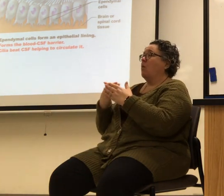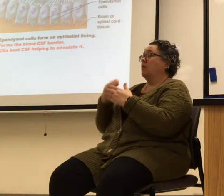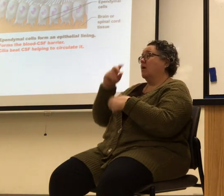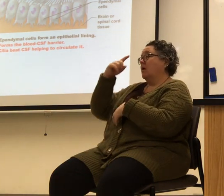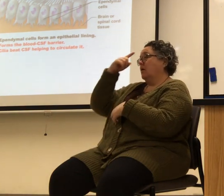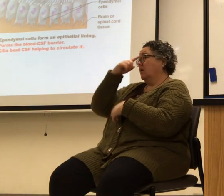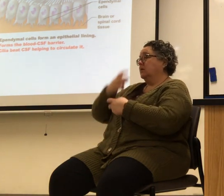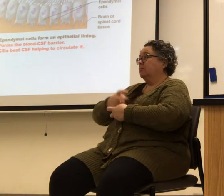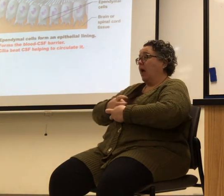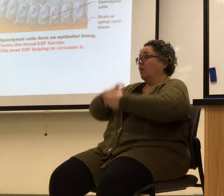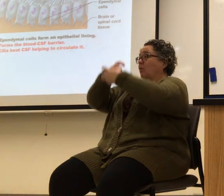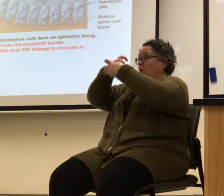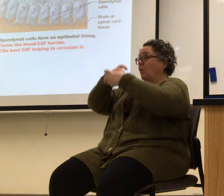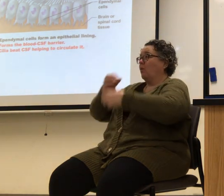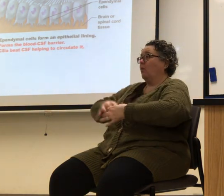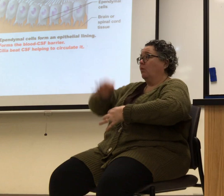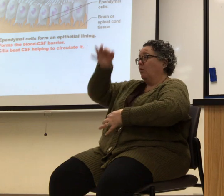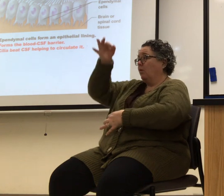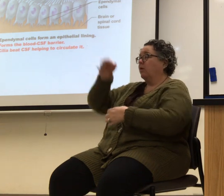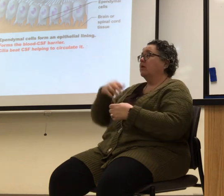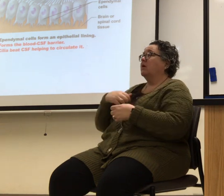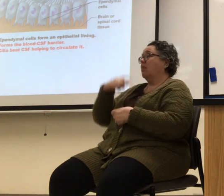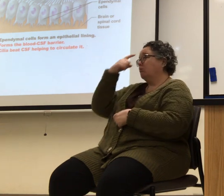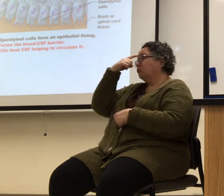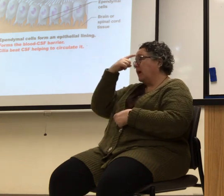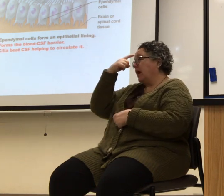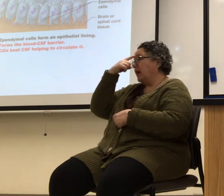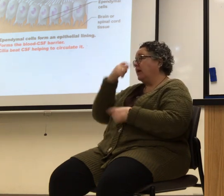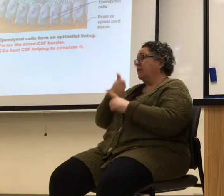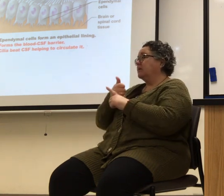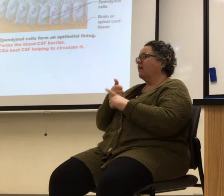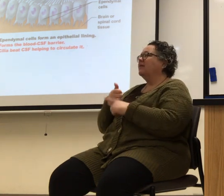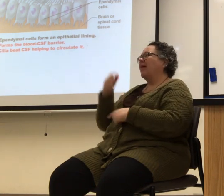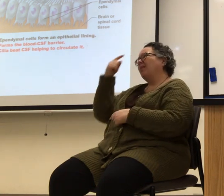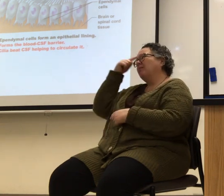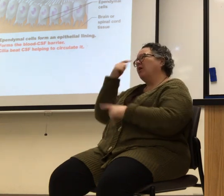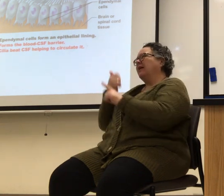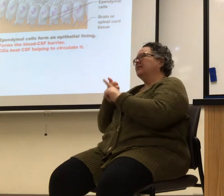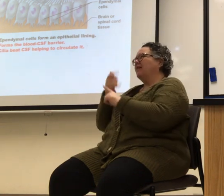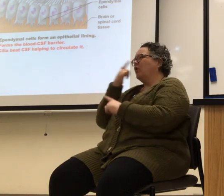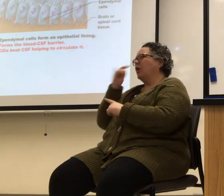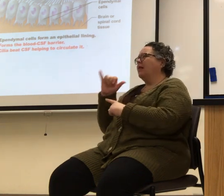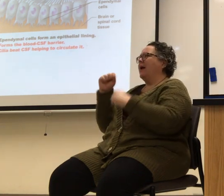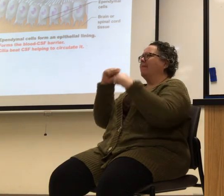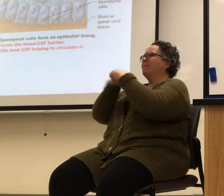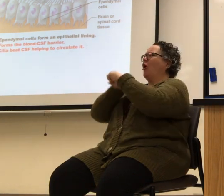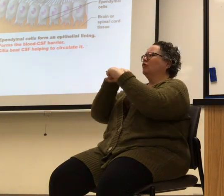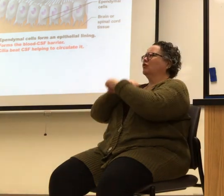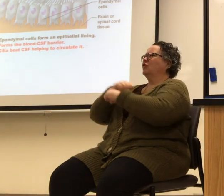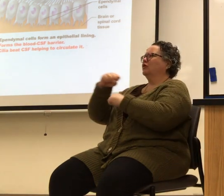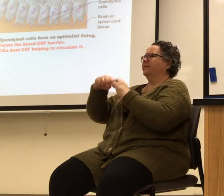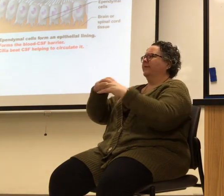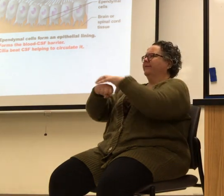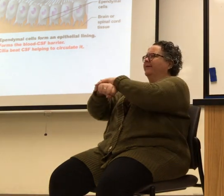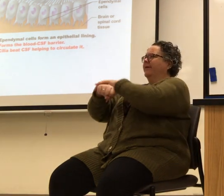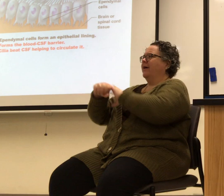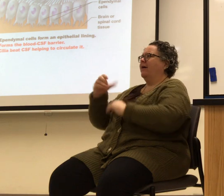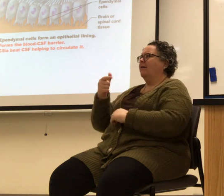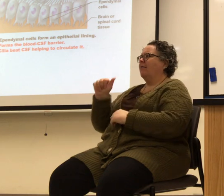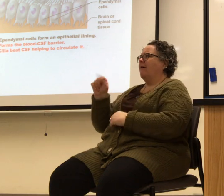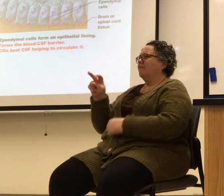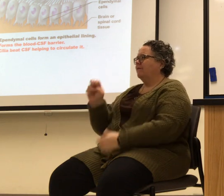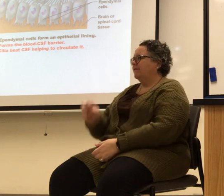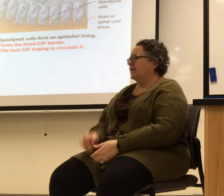it's hard to picture when I just say it. Here's the brain, looks like a boxer's glove. Here's the spinal cord, brain